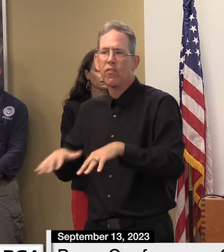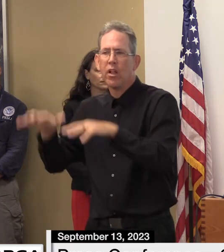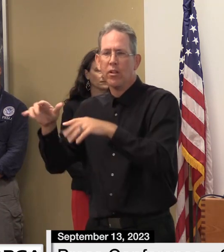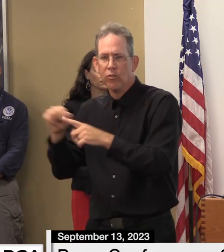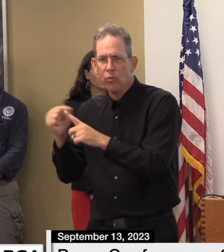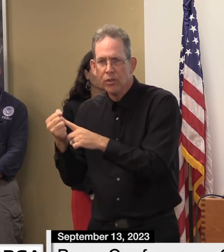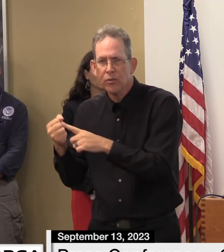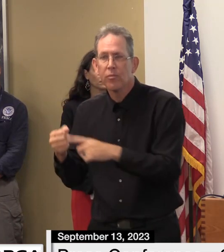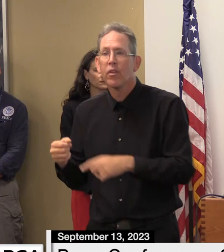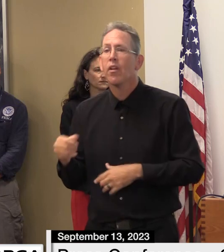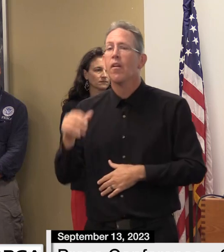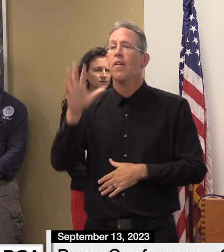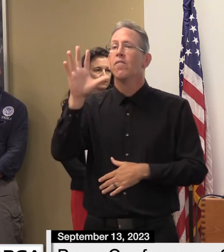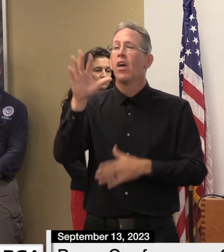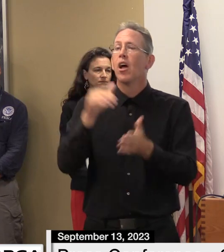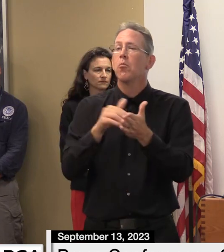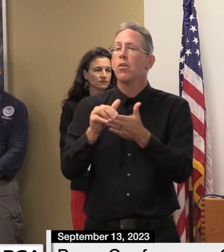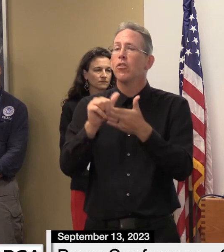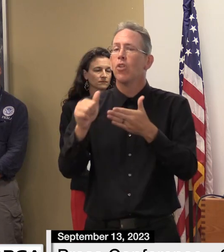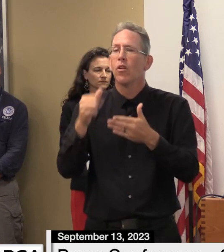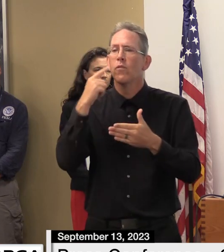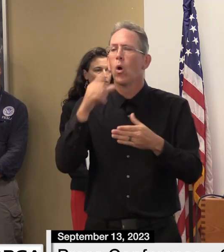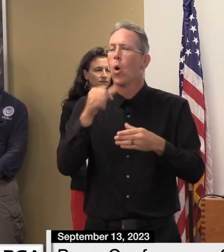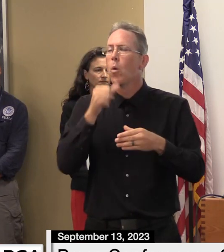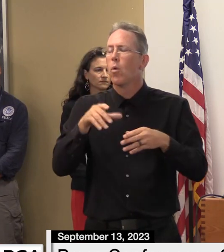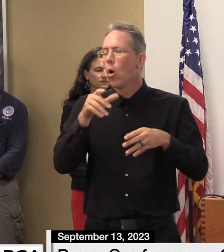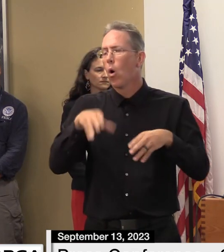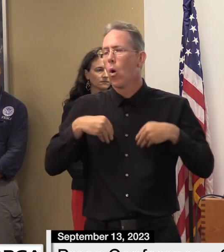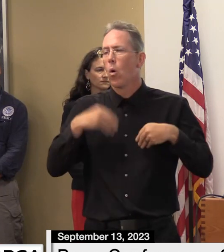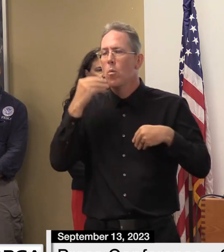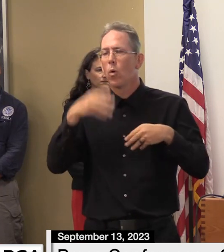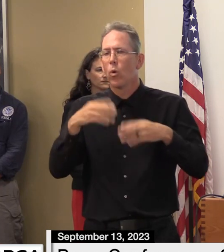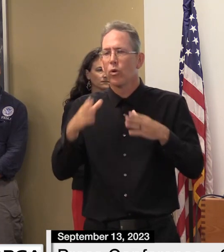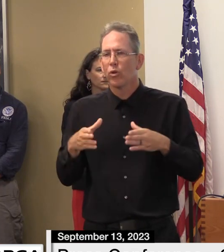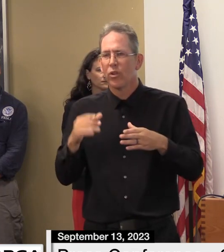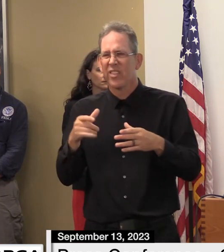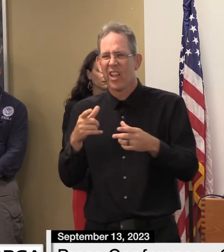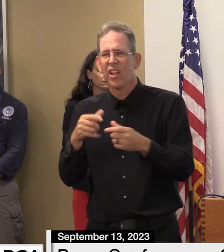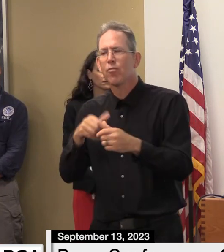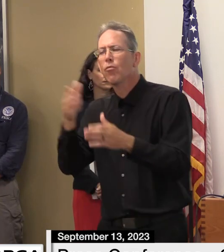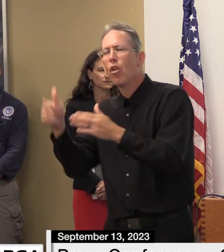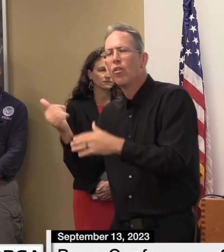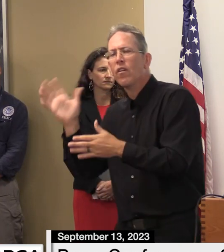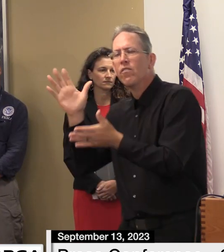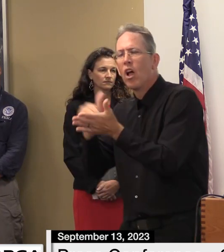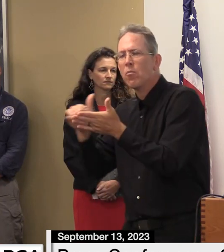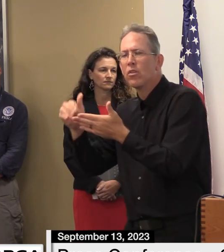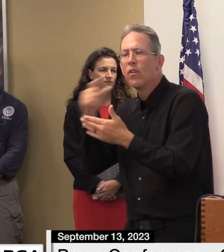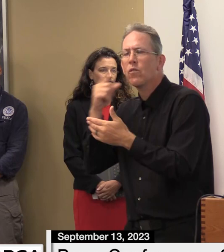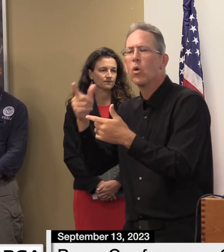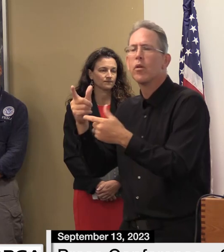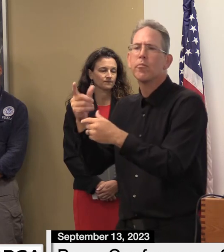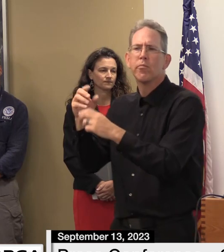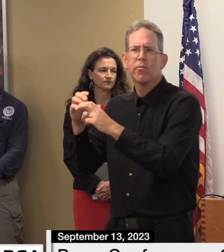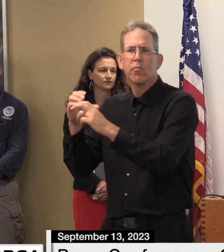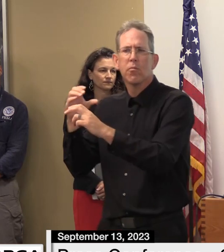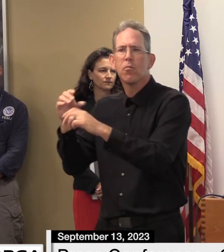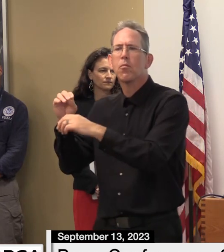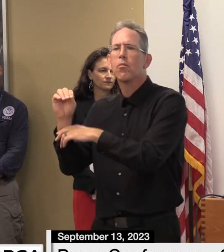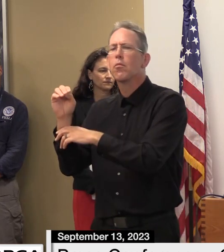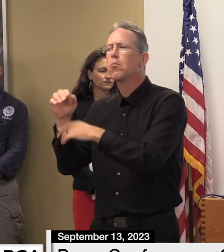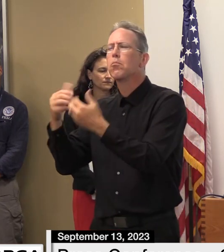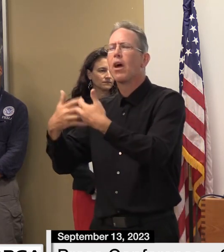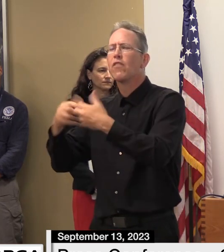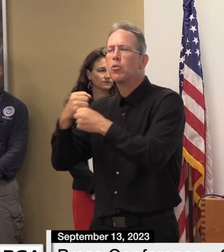aside for home ownership, and another $5 million will be set aside specifically for manufactured homes. And we'll hear from Maura Collins in a minute with more